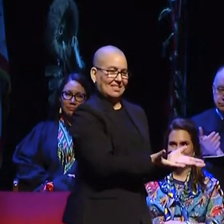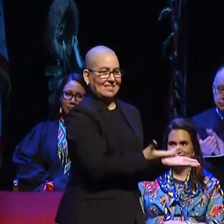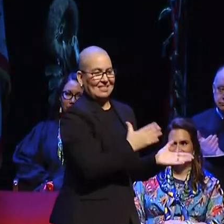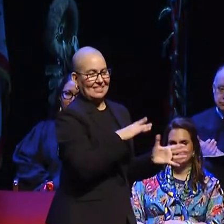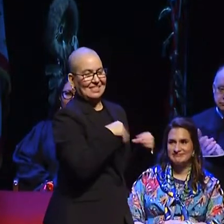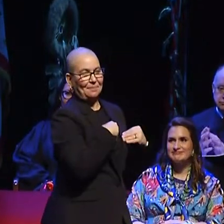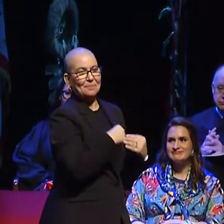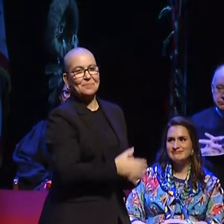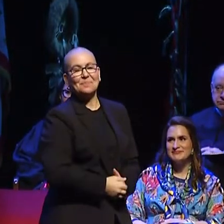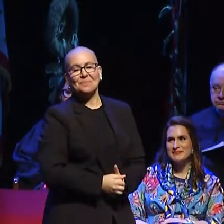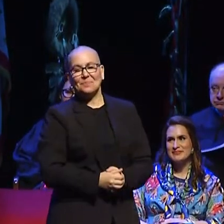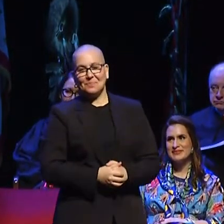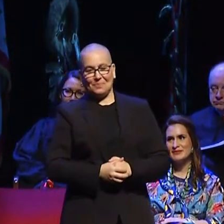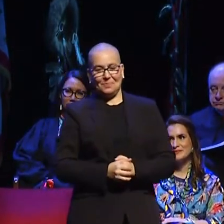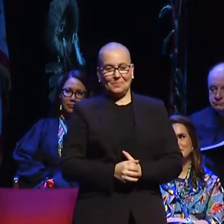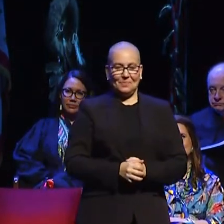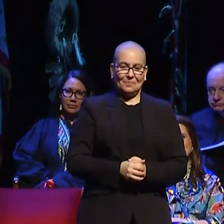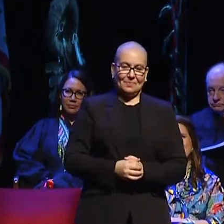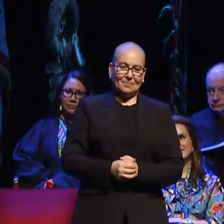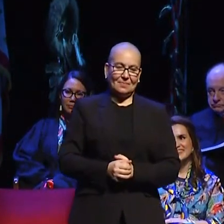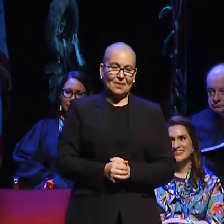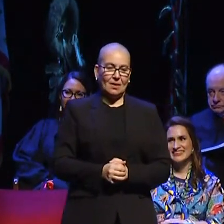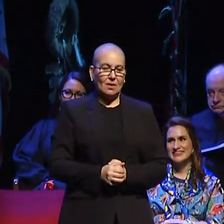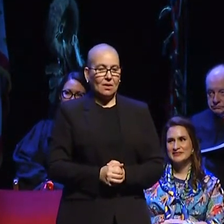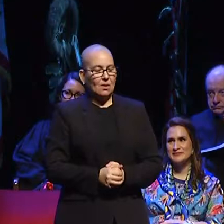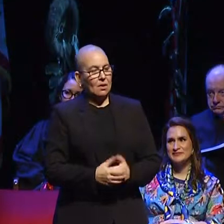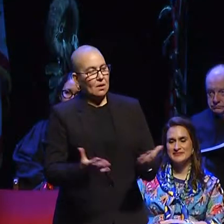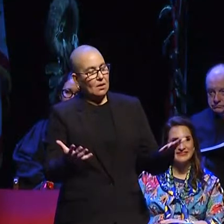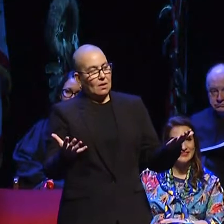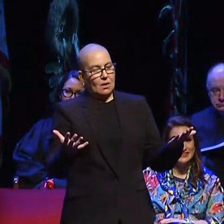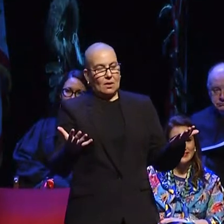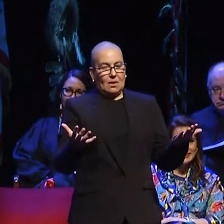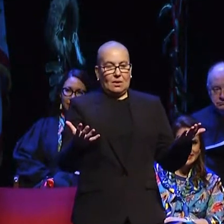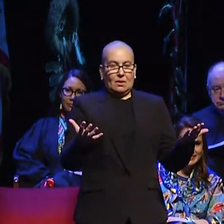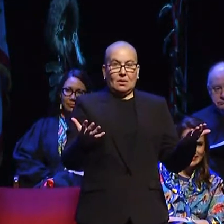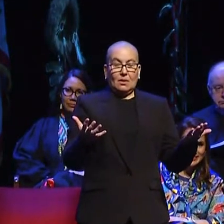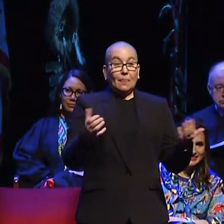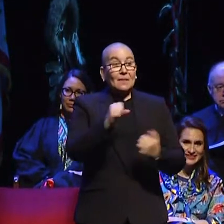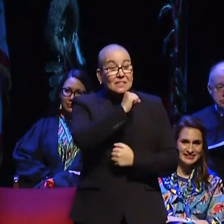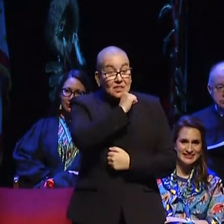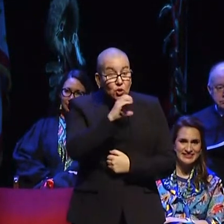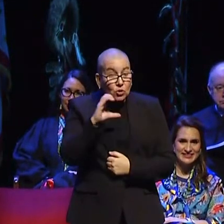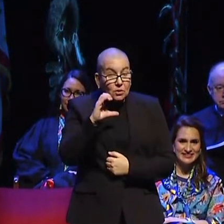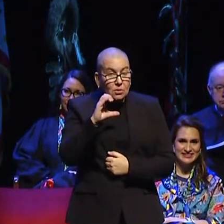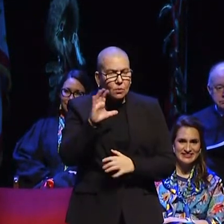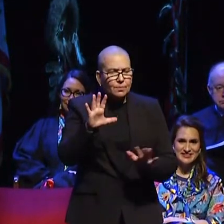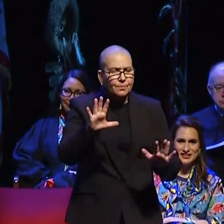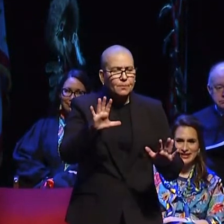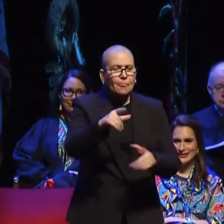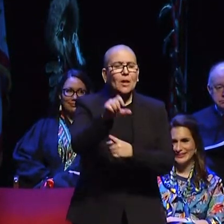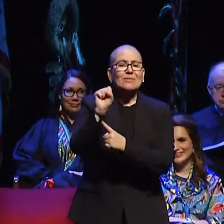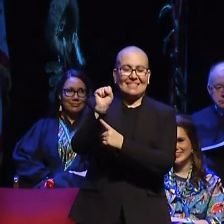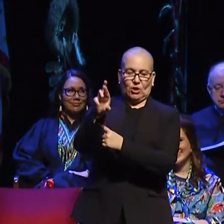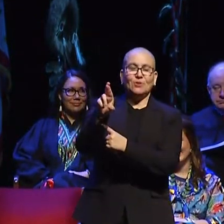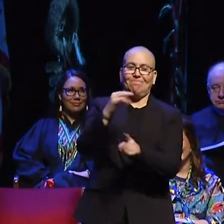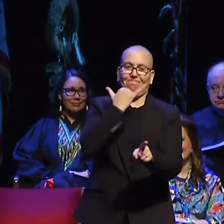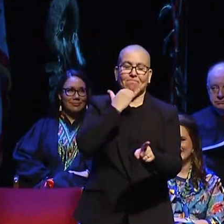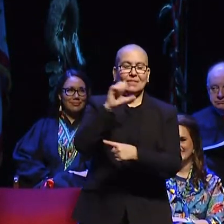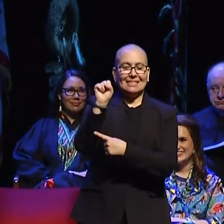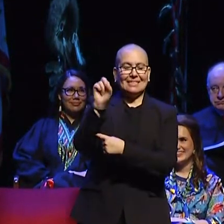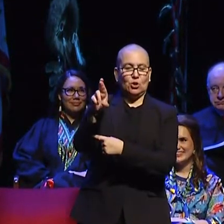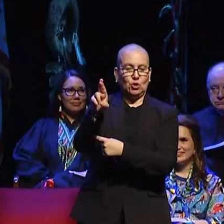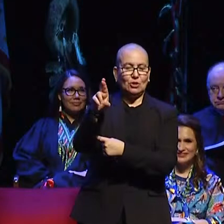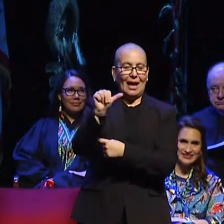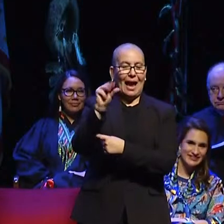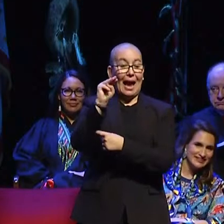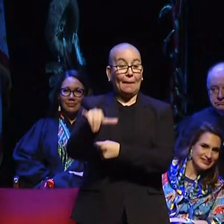This will not surprise anyone of busy. Our senior Senator Amy Klobuchar was here because of course she's everywhere. But I believe